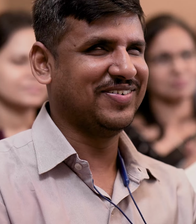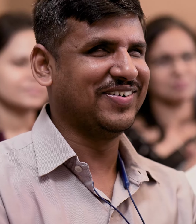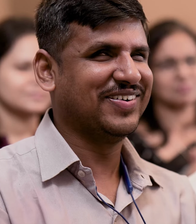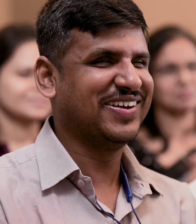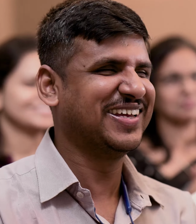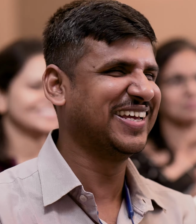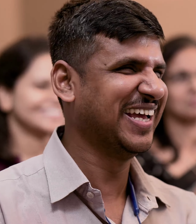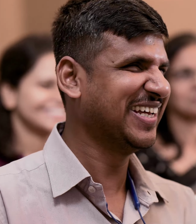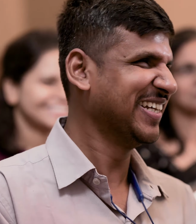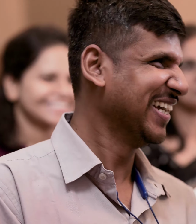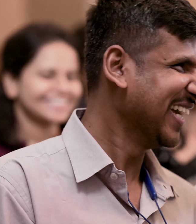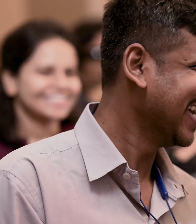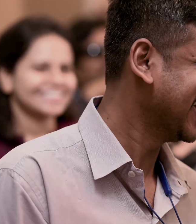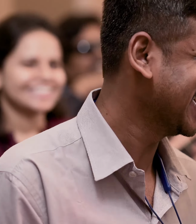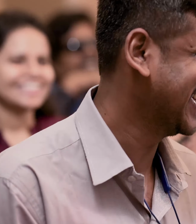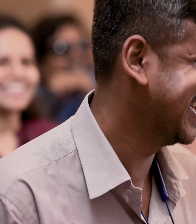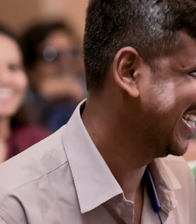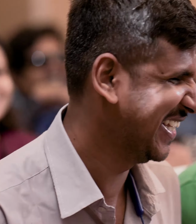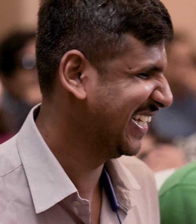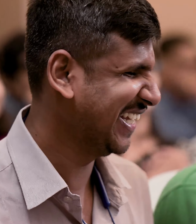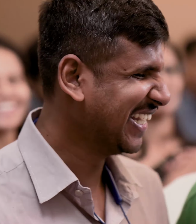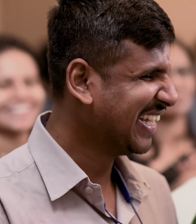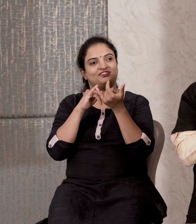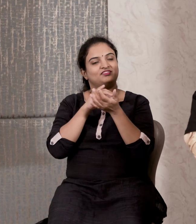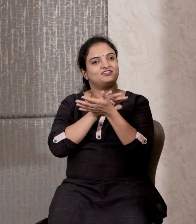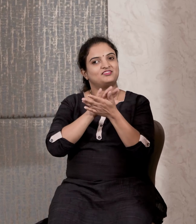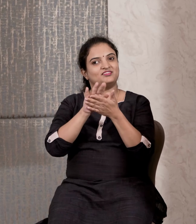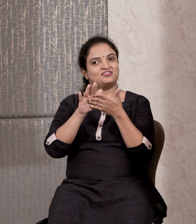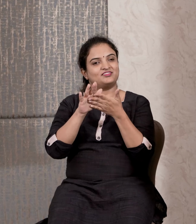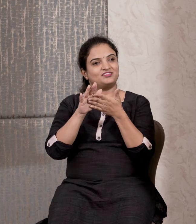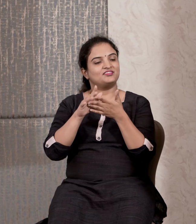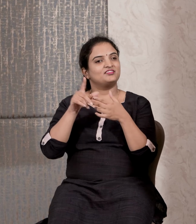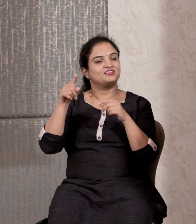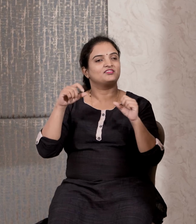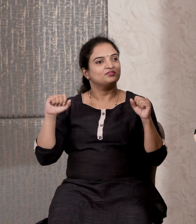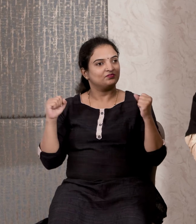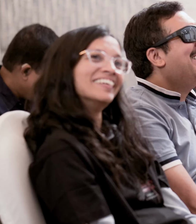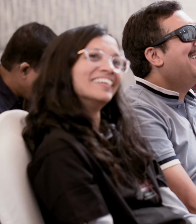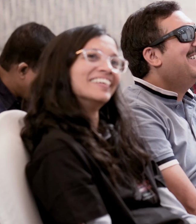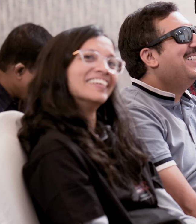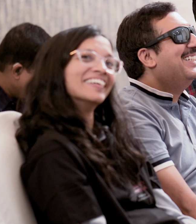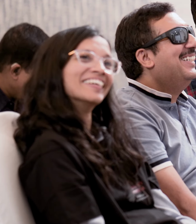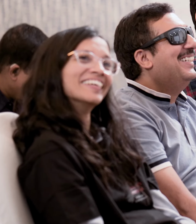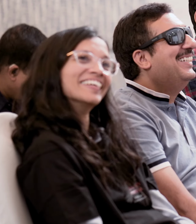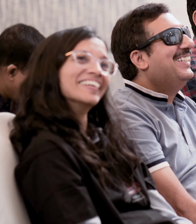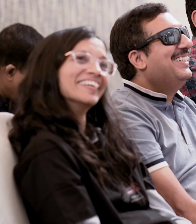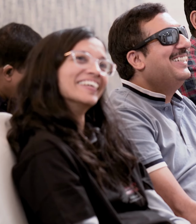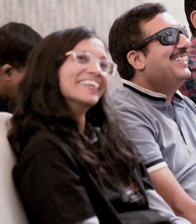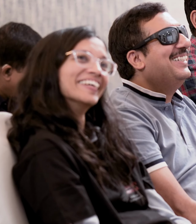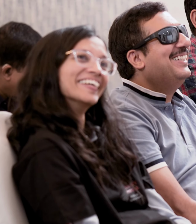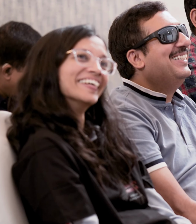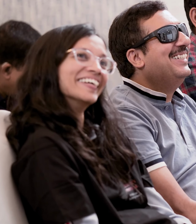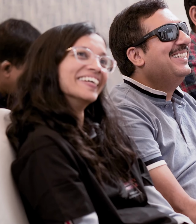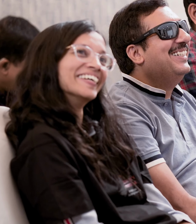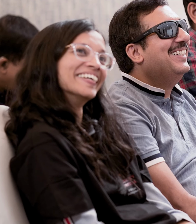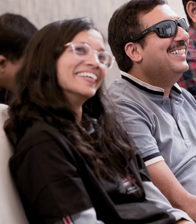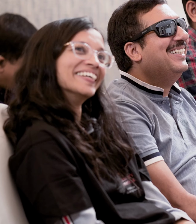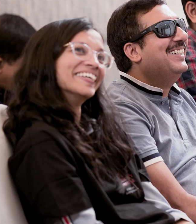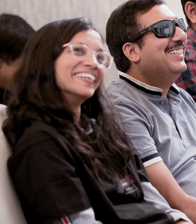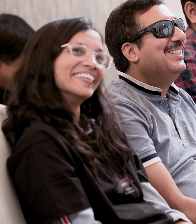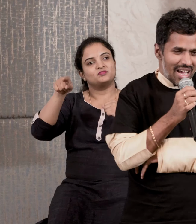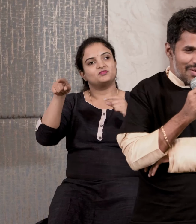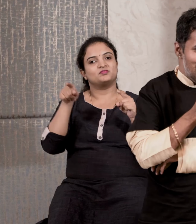Yes, right. So it is Rakesh, because of whom we are all here today. It is a thought process that came from